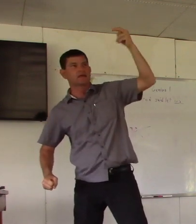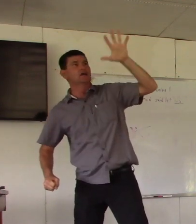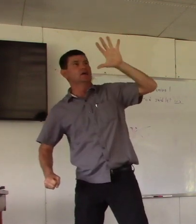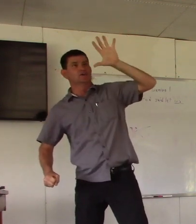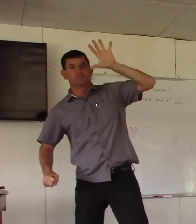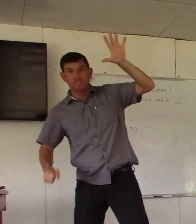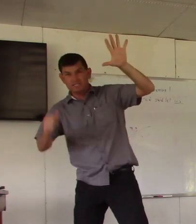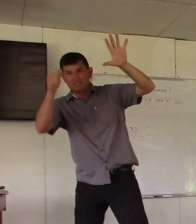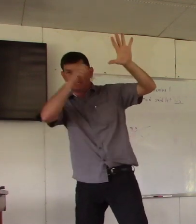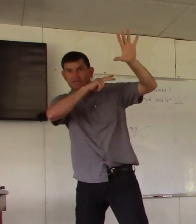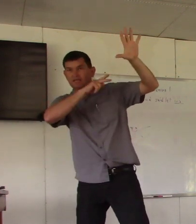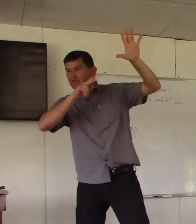This